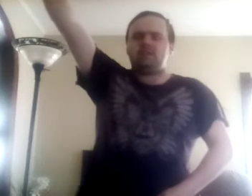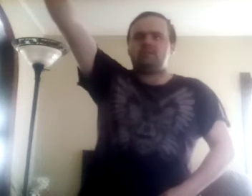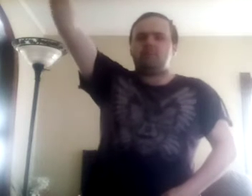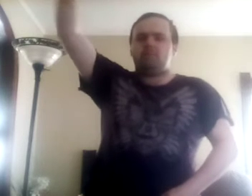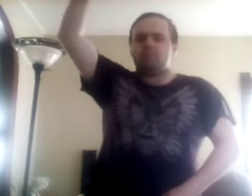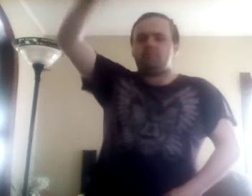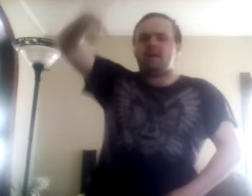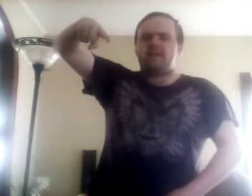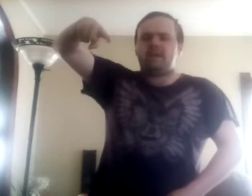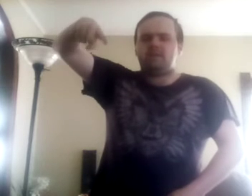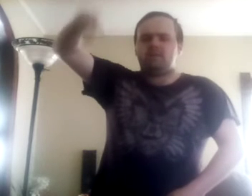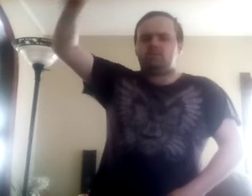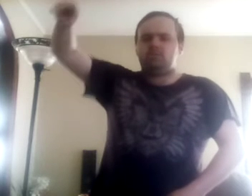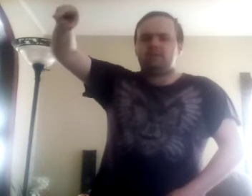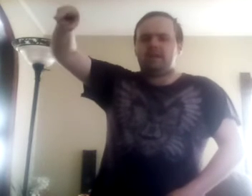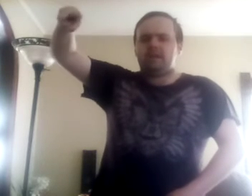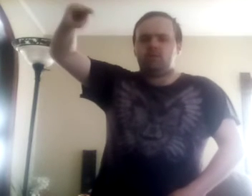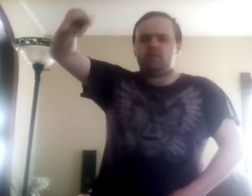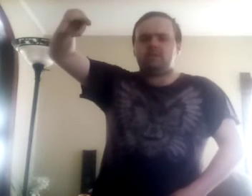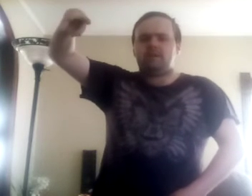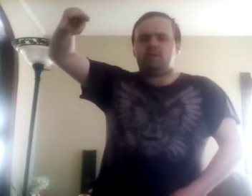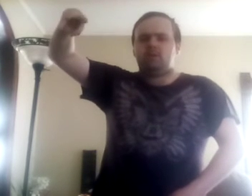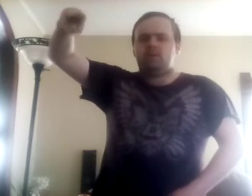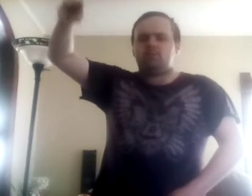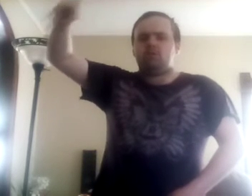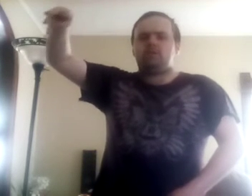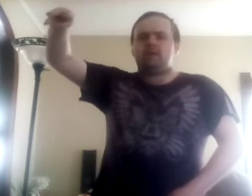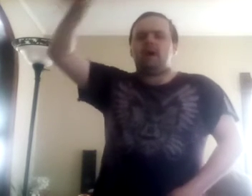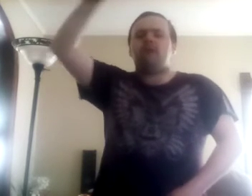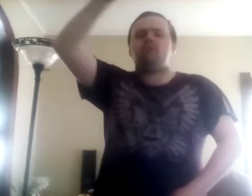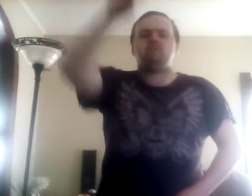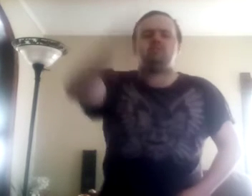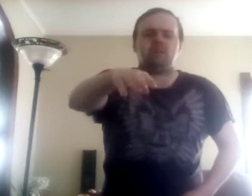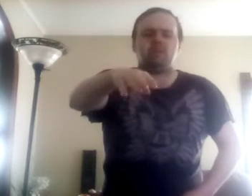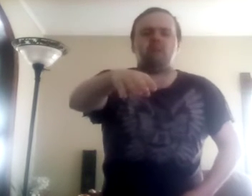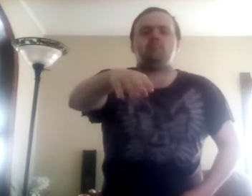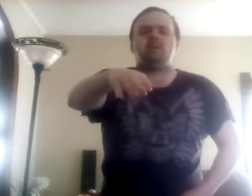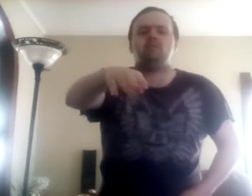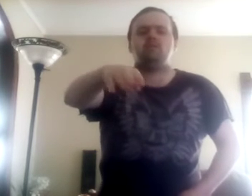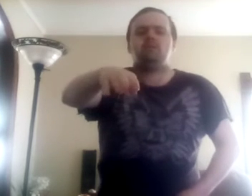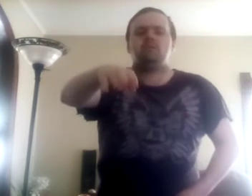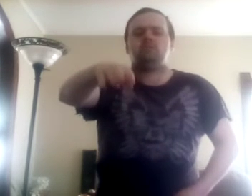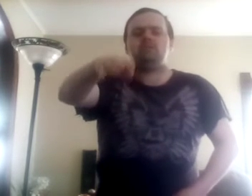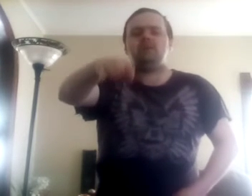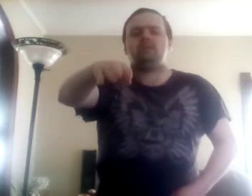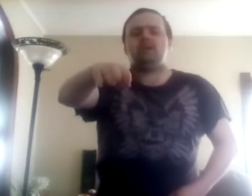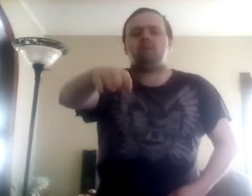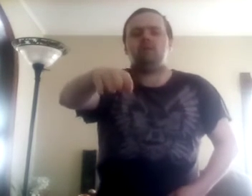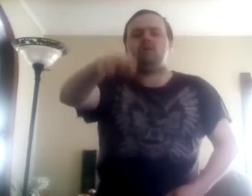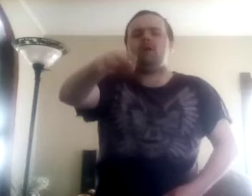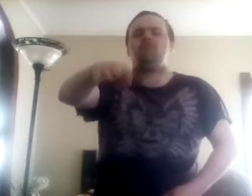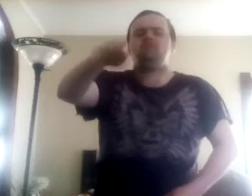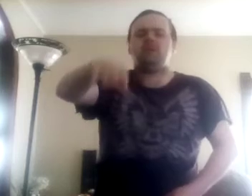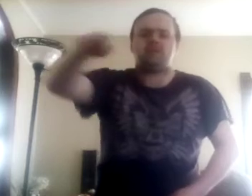Sam on Monday, Tuesday, Wednesday. Thursday, awful sound camp be sound camp. Awful sound